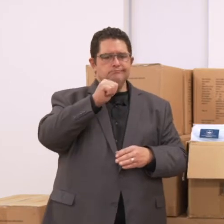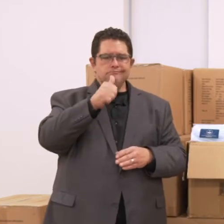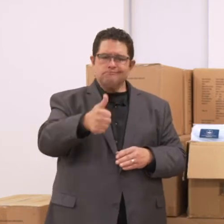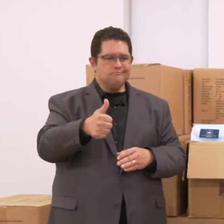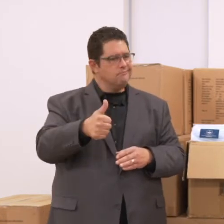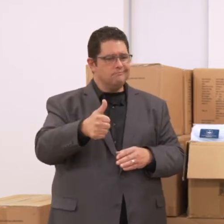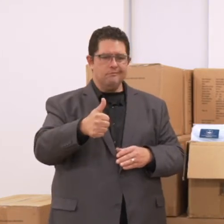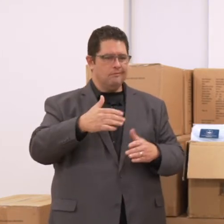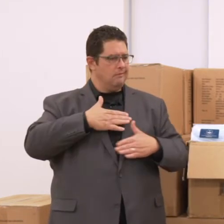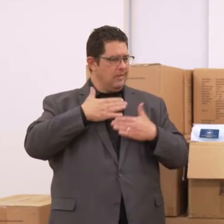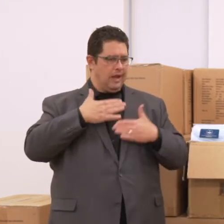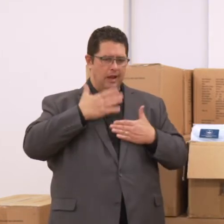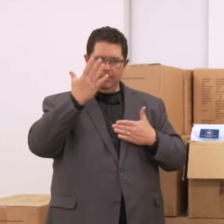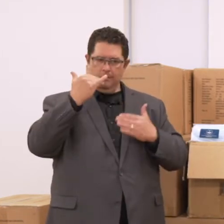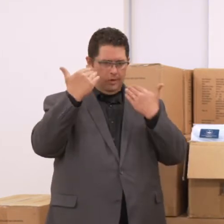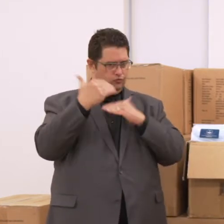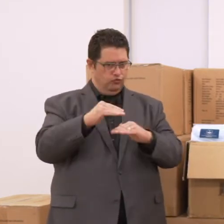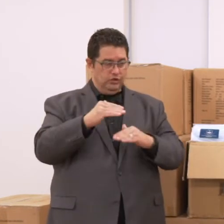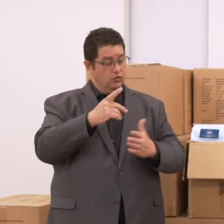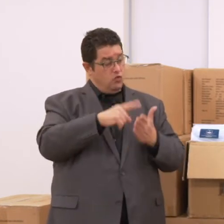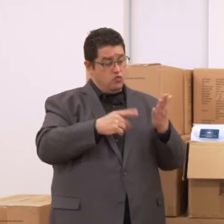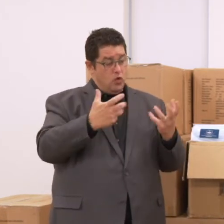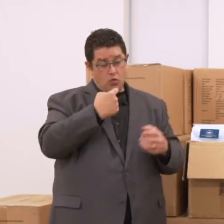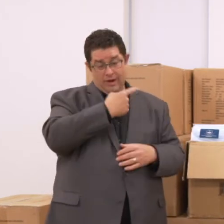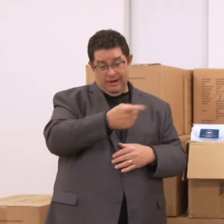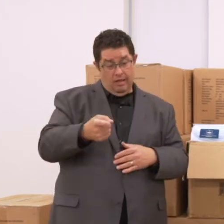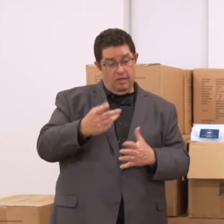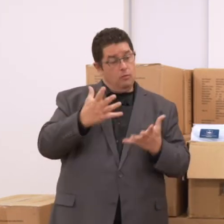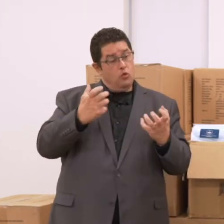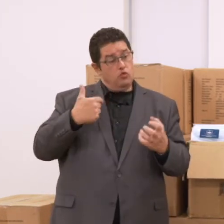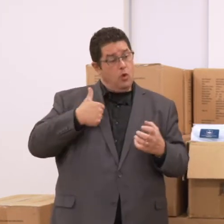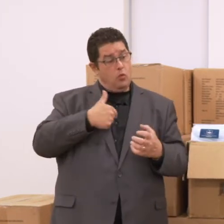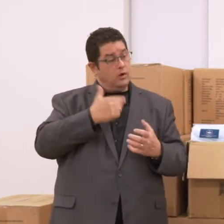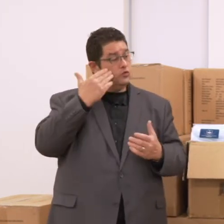these restrictions. Right. What would you want to tell them, and what do you want folks to know?